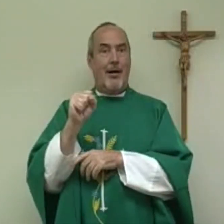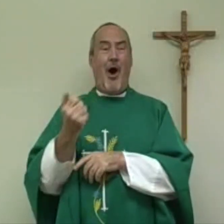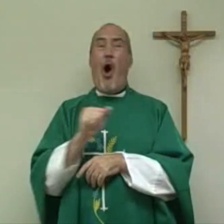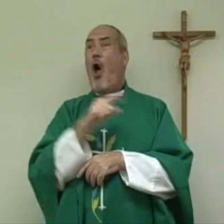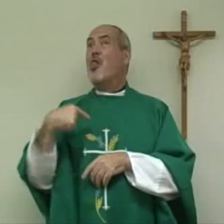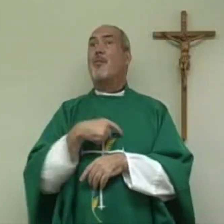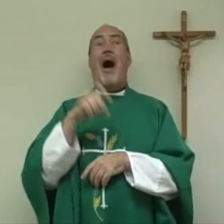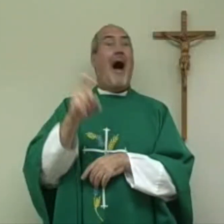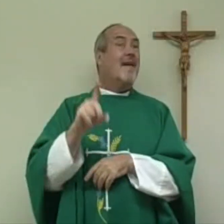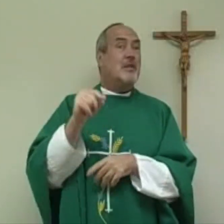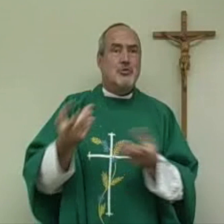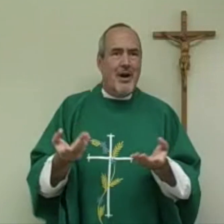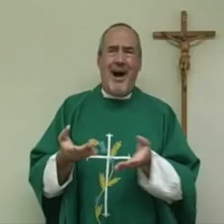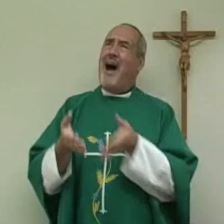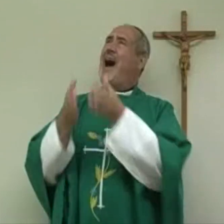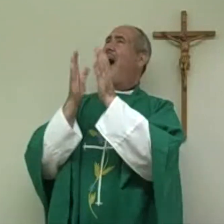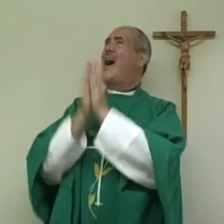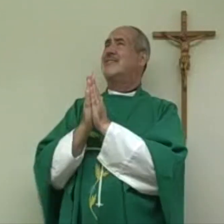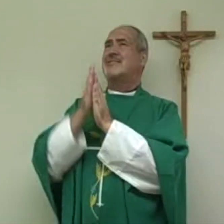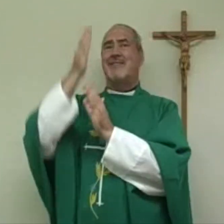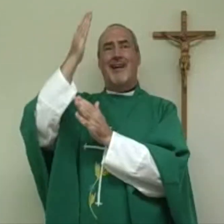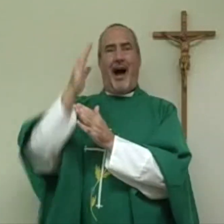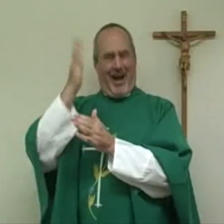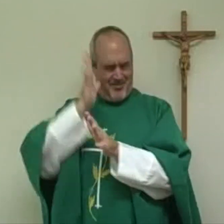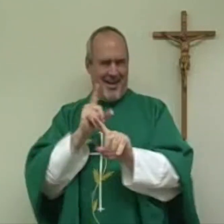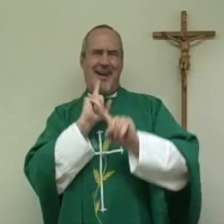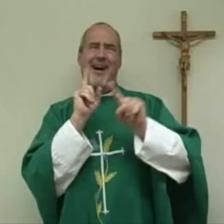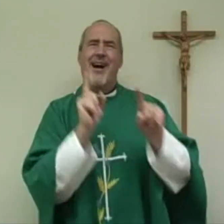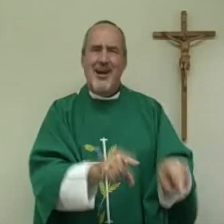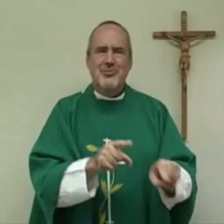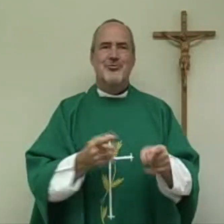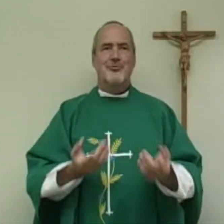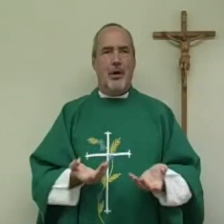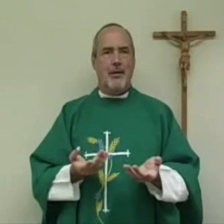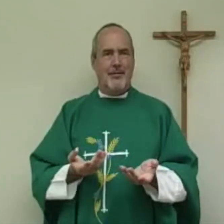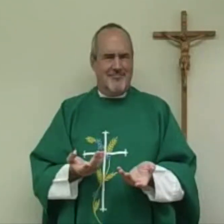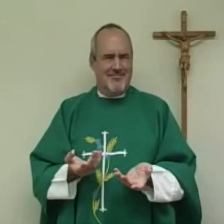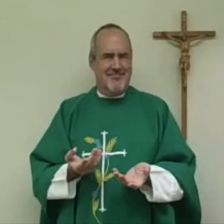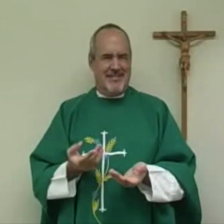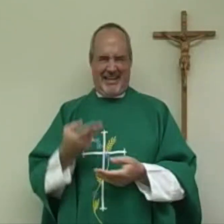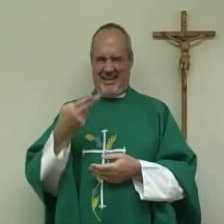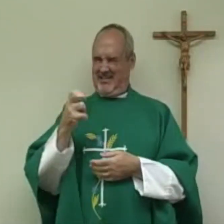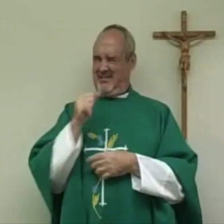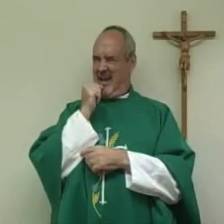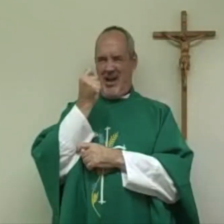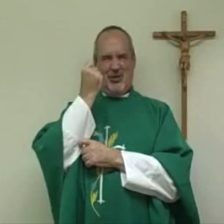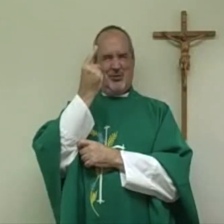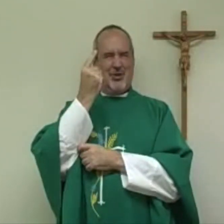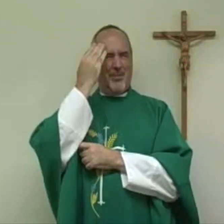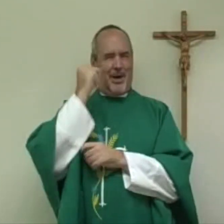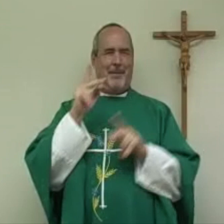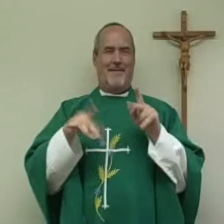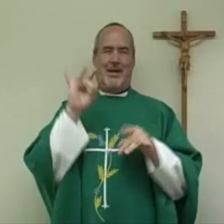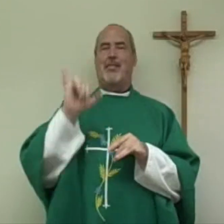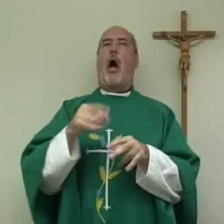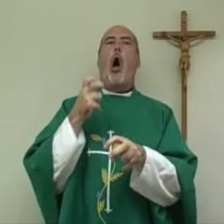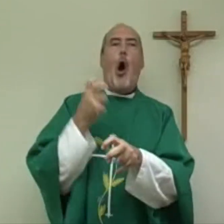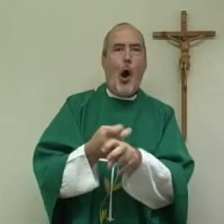who performs the miracles. And all we have to do is ask, and he will answer. He never